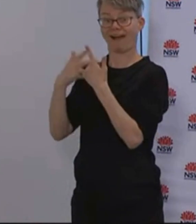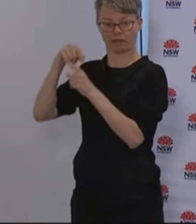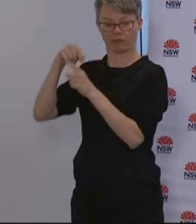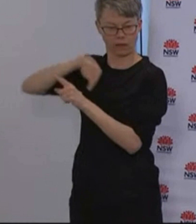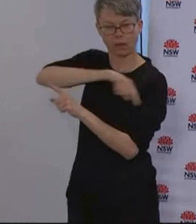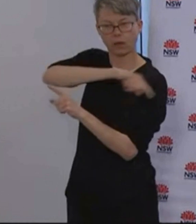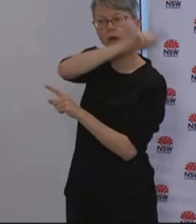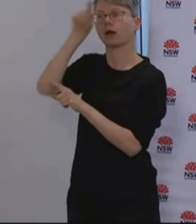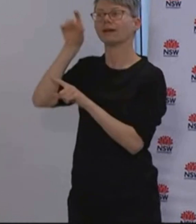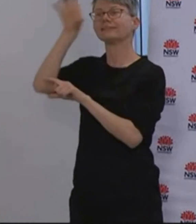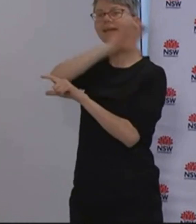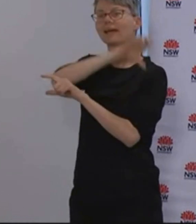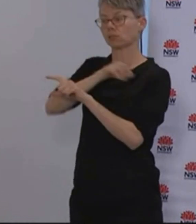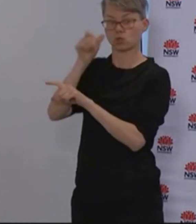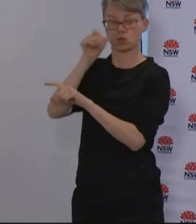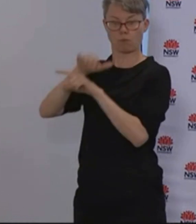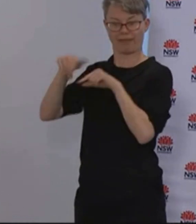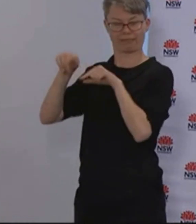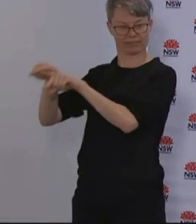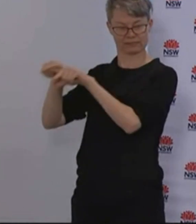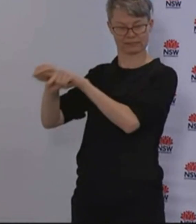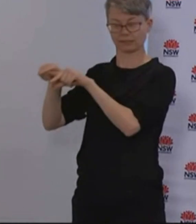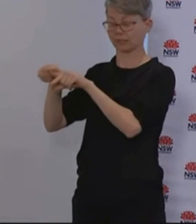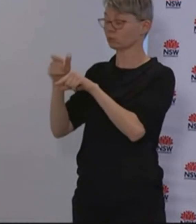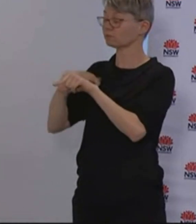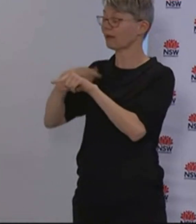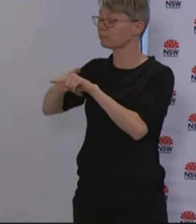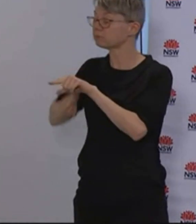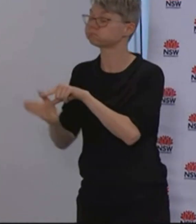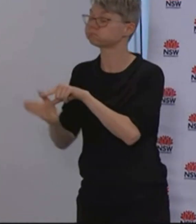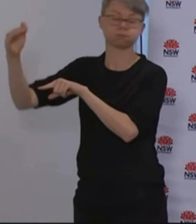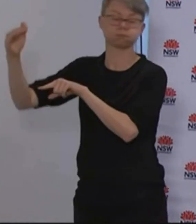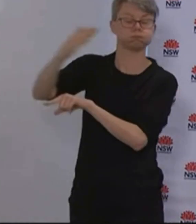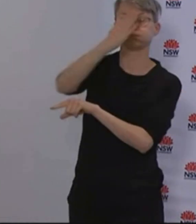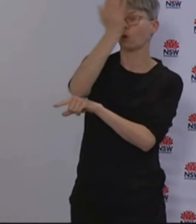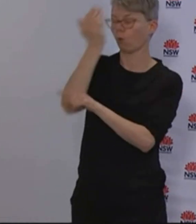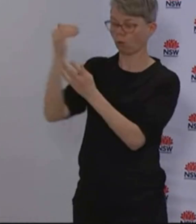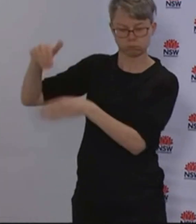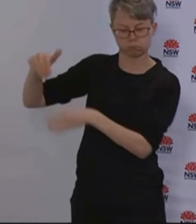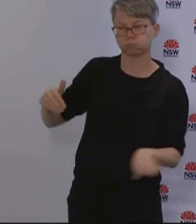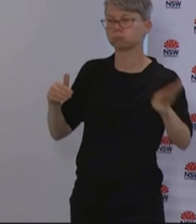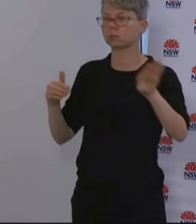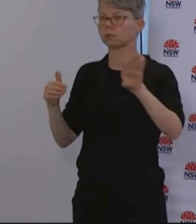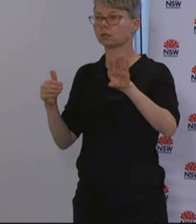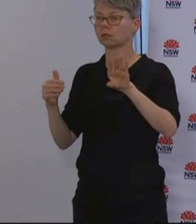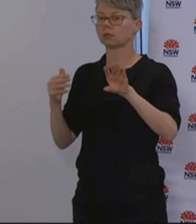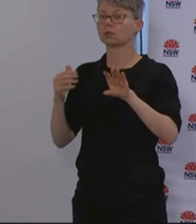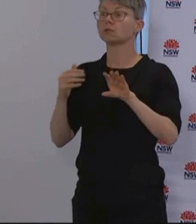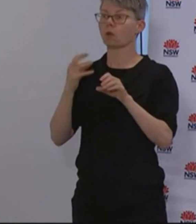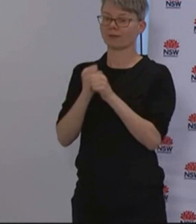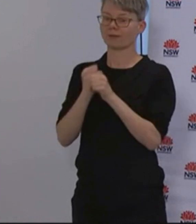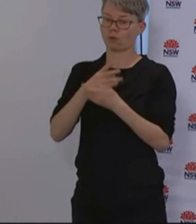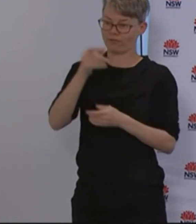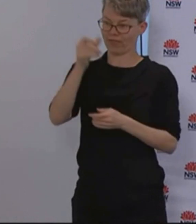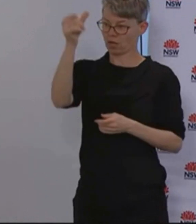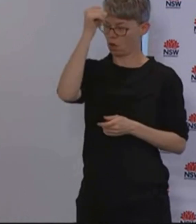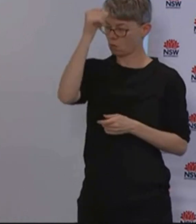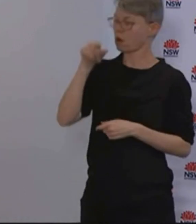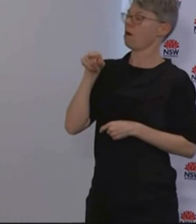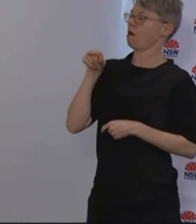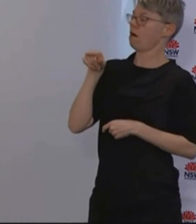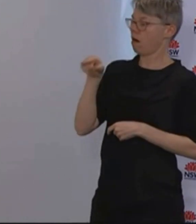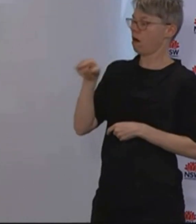of this cluster of outbreak, and they can take appropriate actions in increasing awareness through